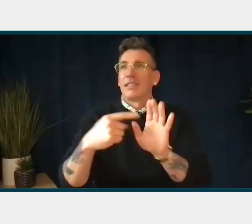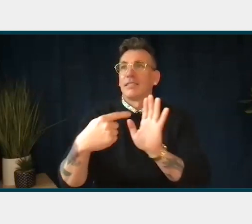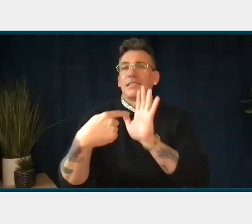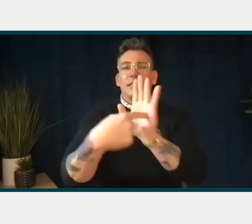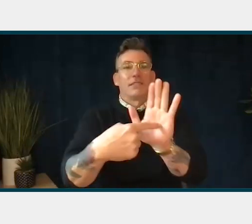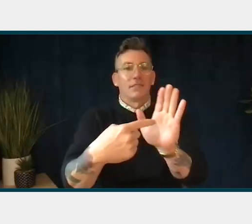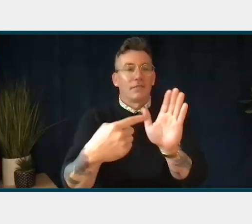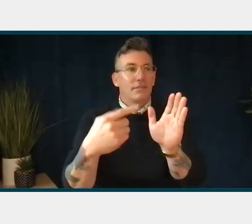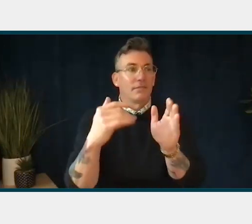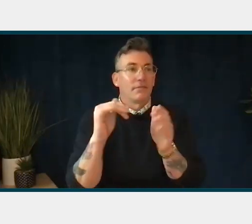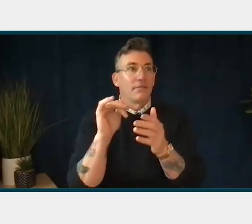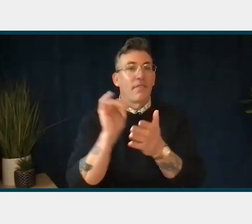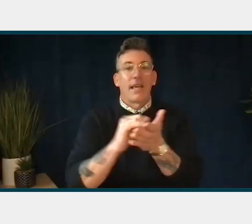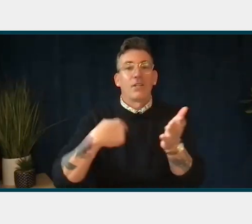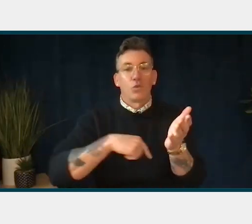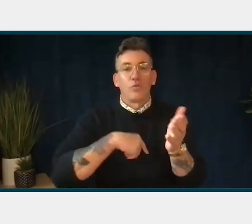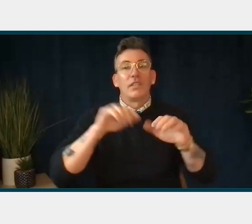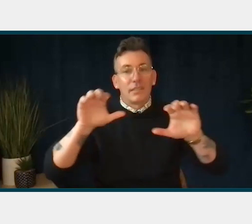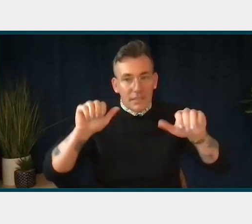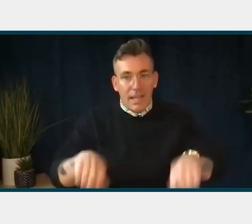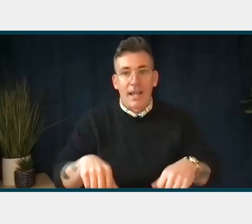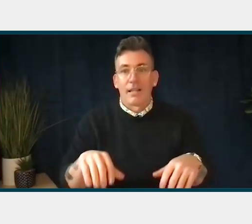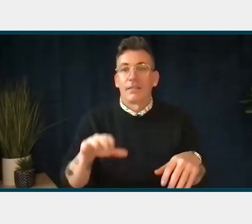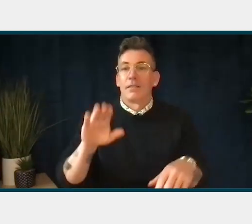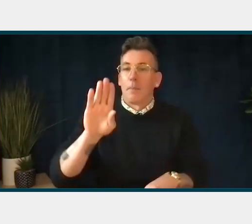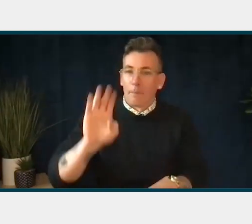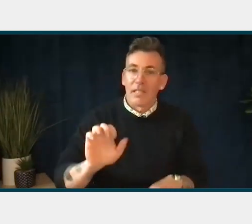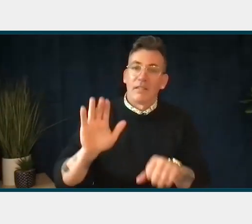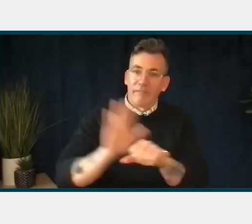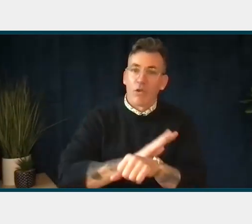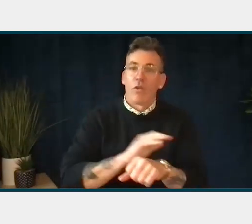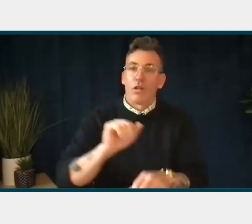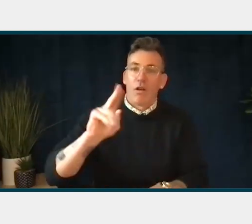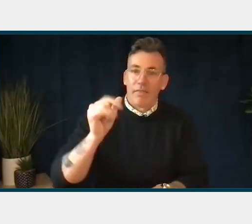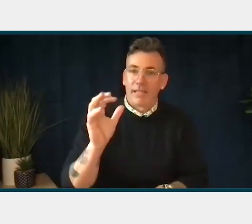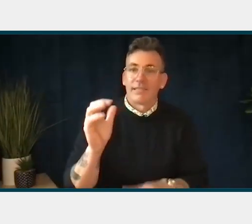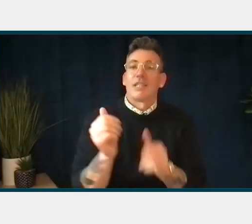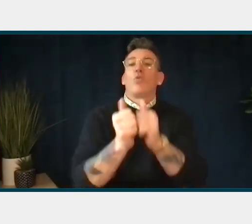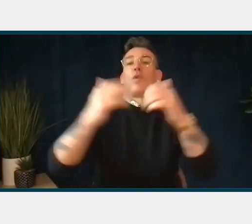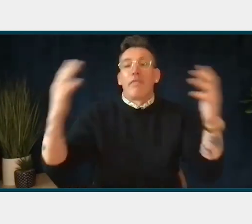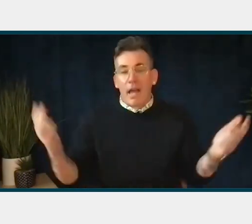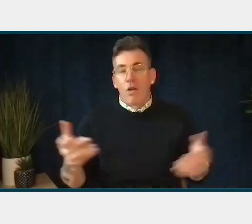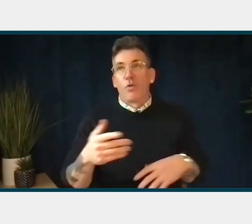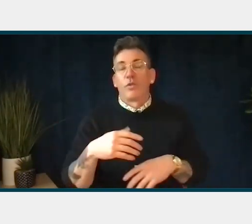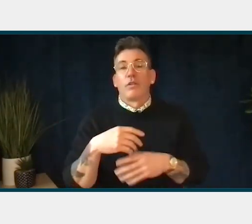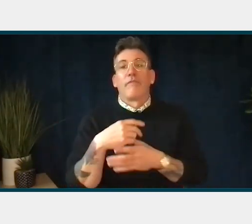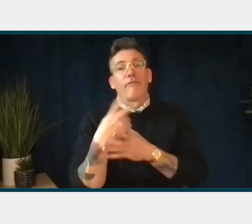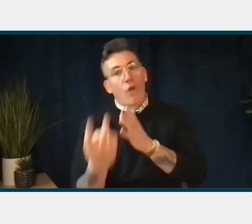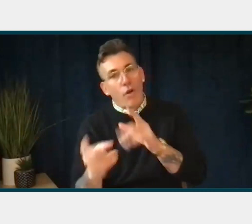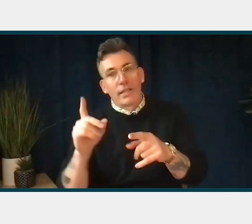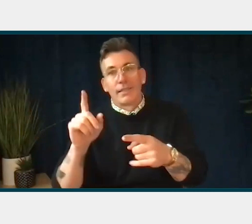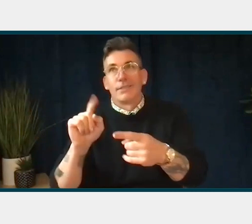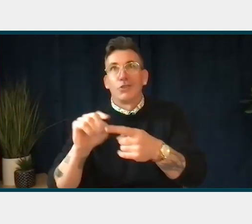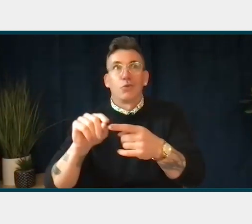Because Mozzeria exists as an example that we can be fully